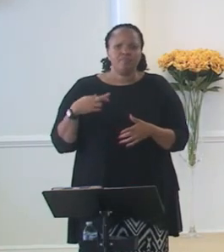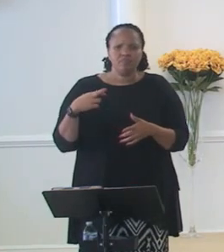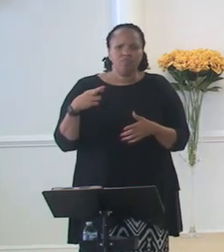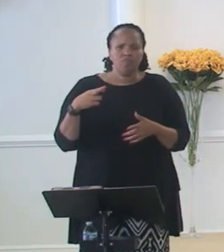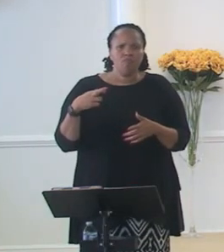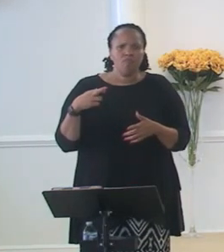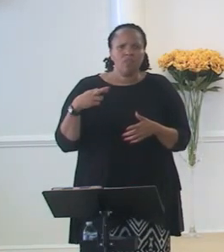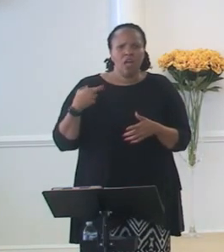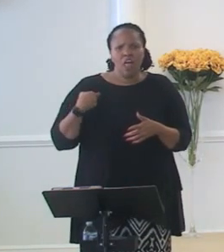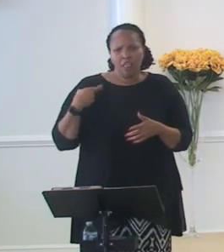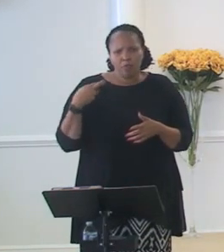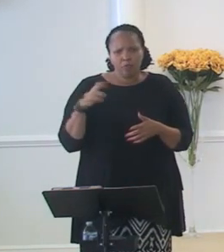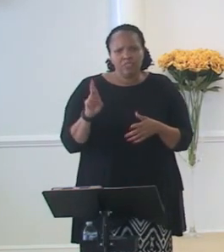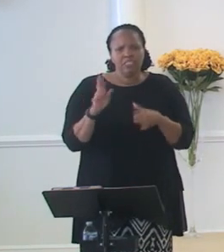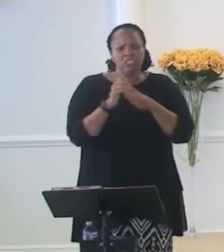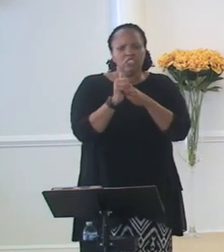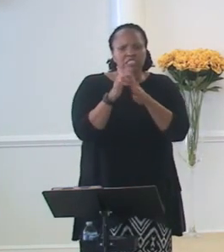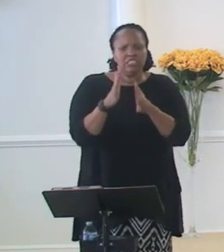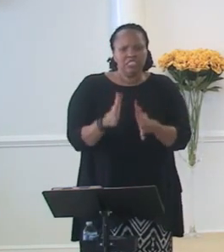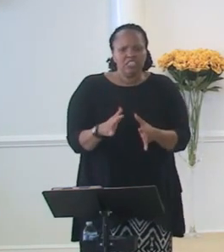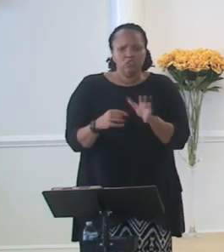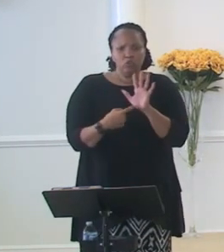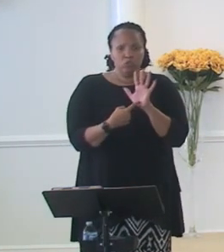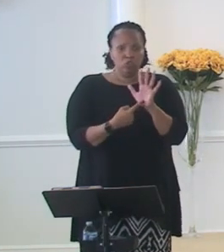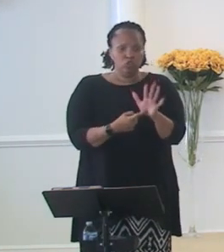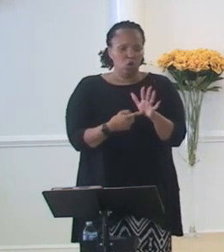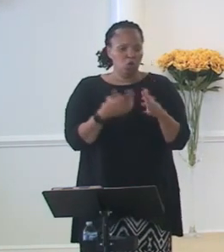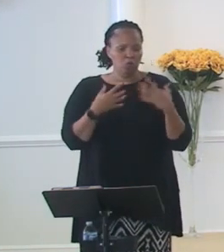by and show the exterior,